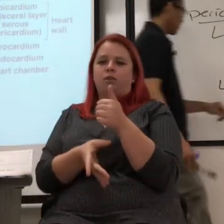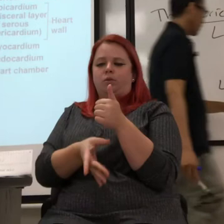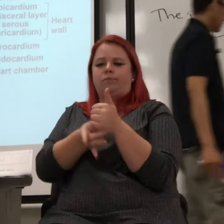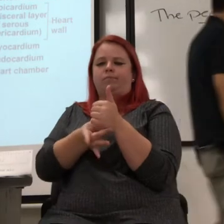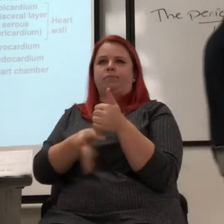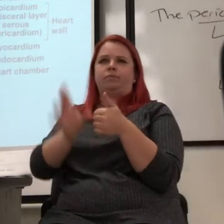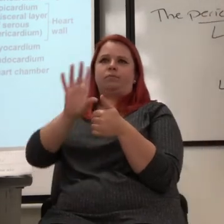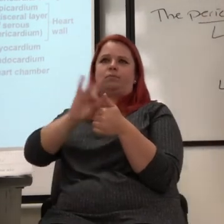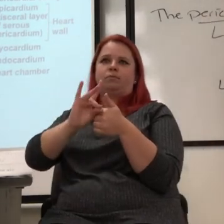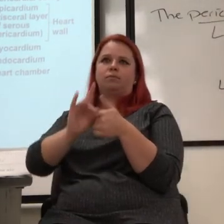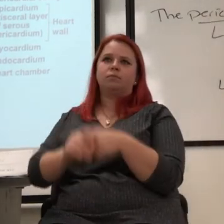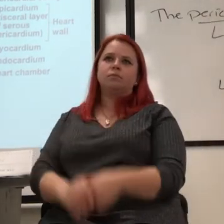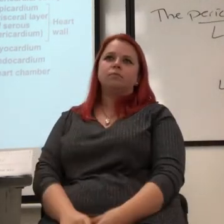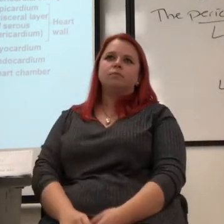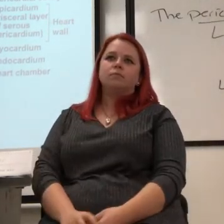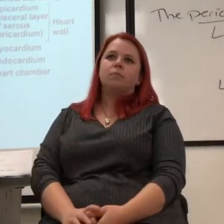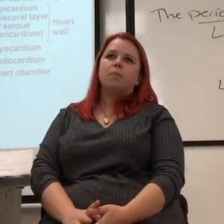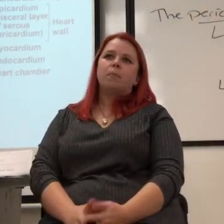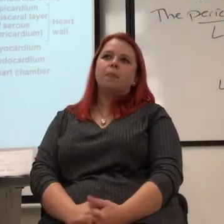Let's move that down.